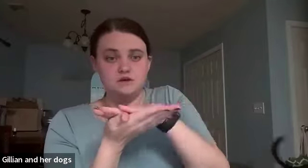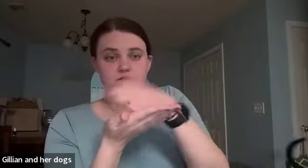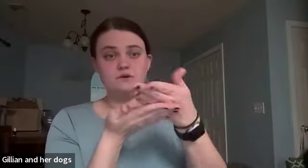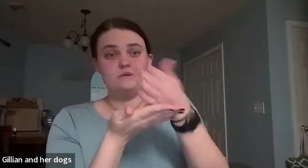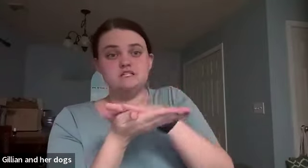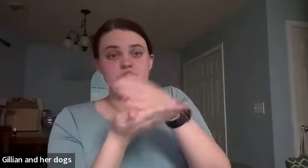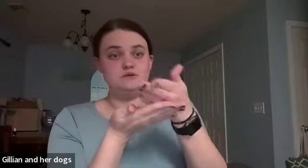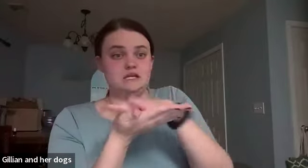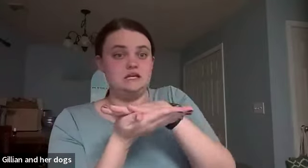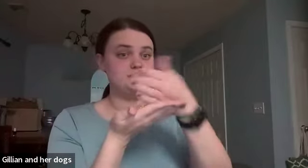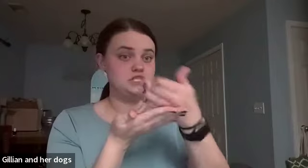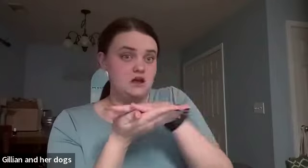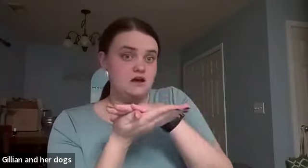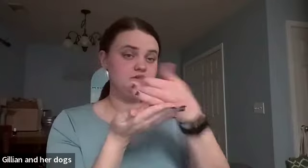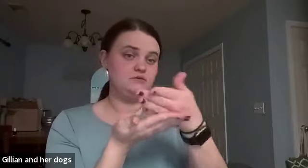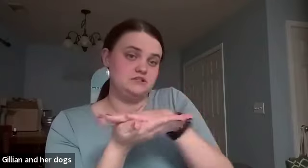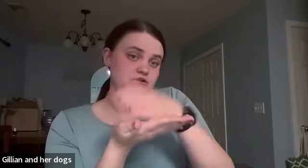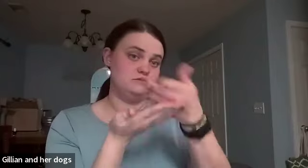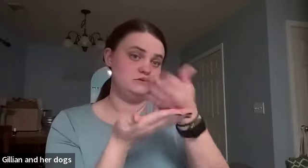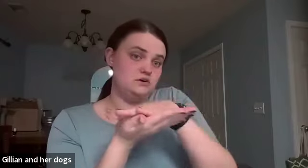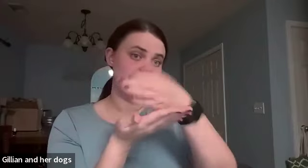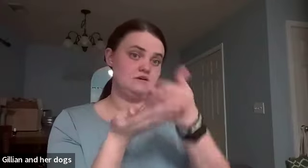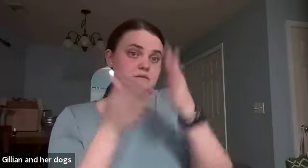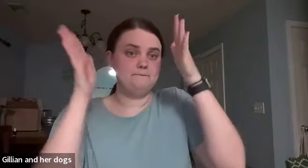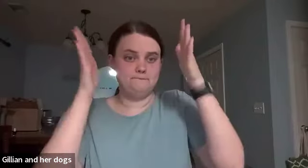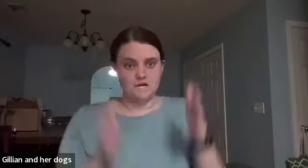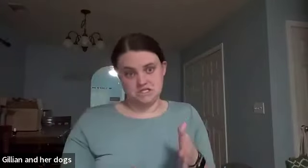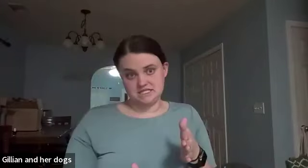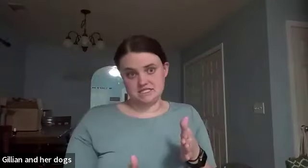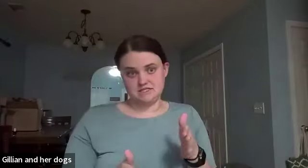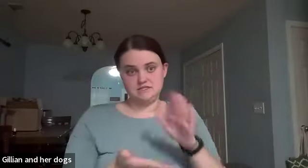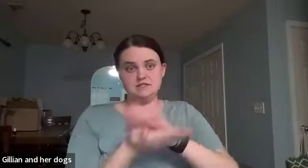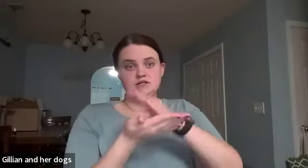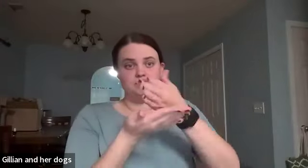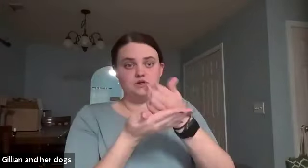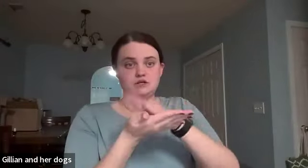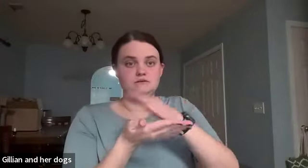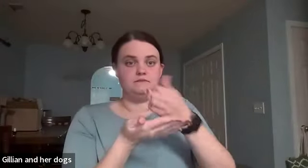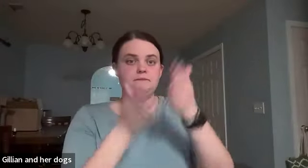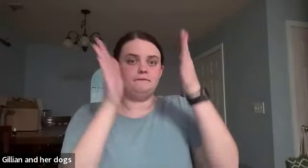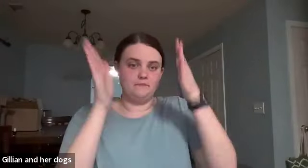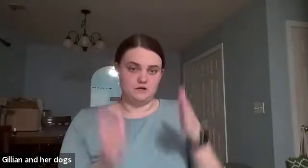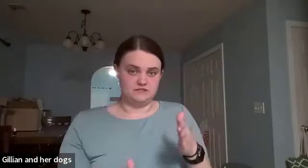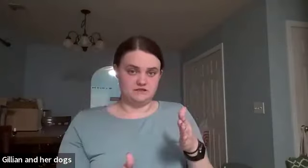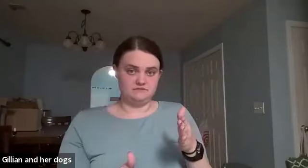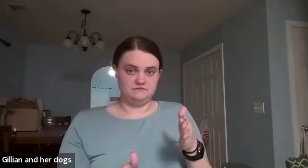So if you were going to be doing chef, you would do cook, person, cook, person.